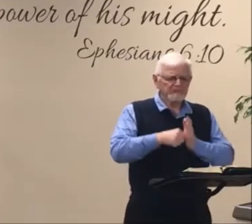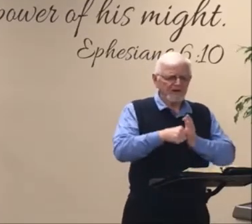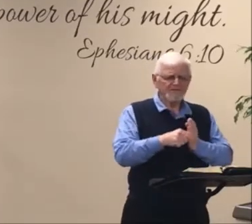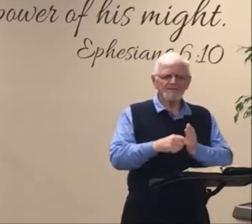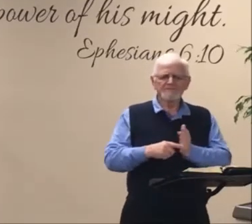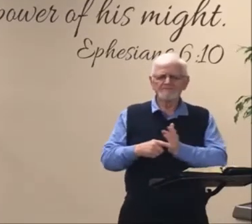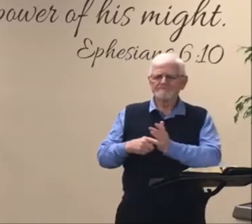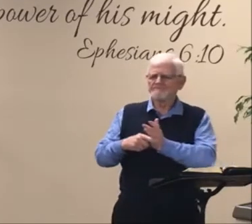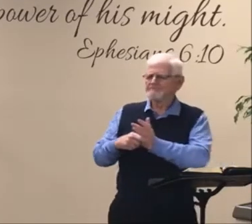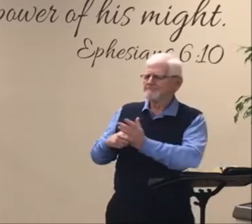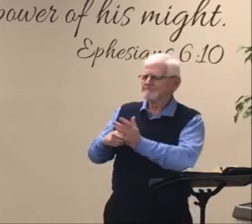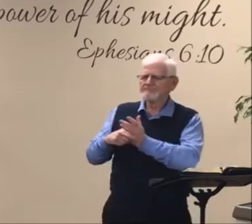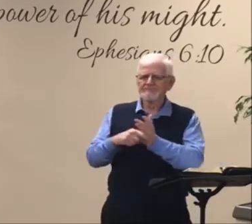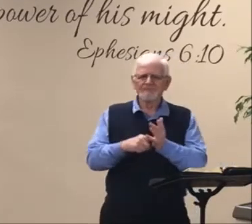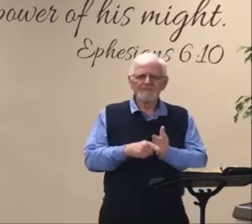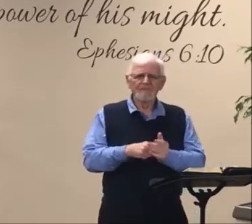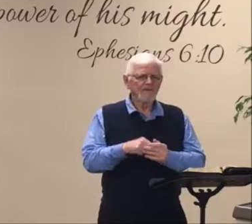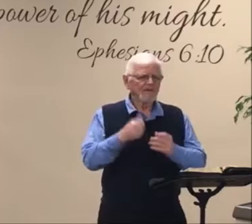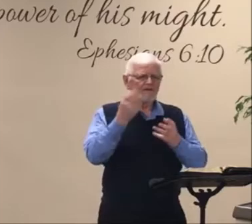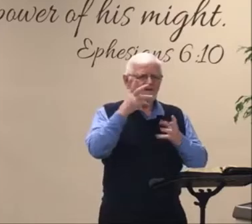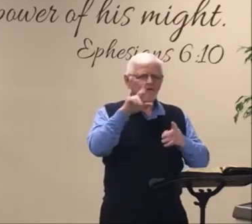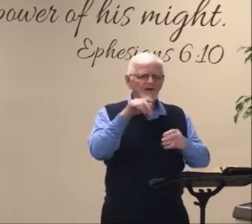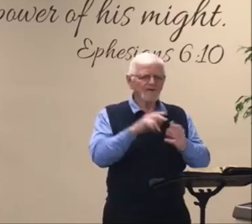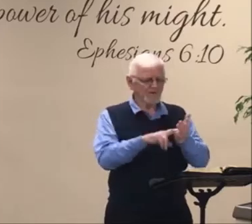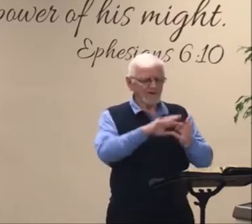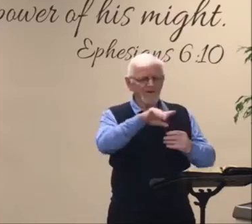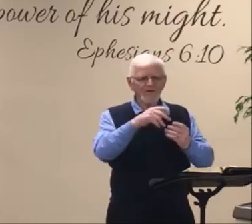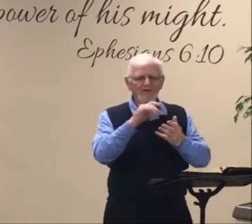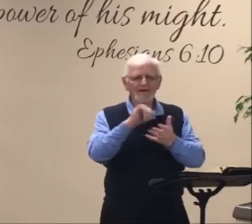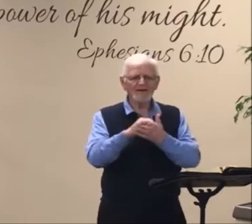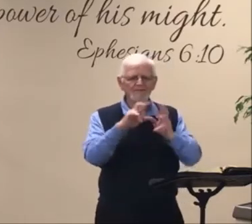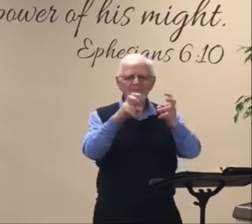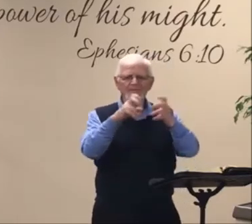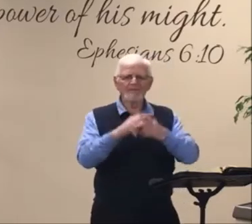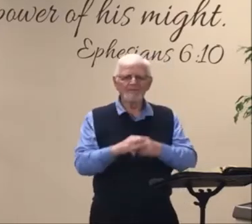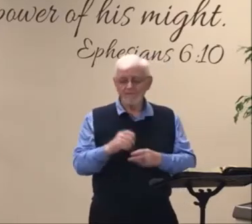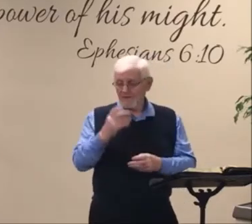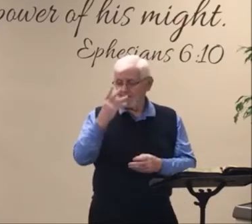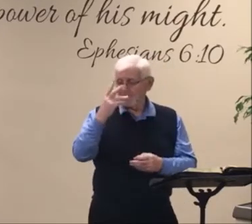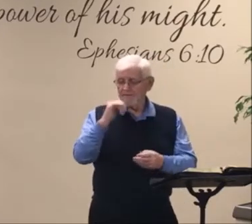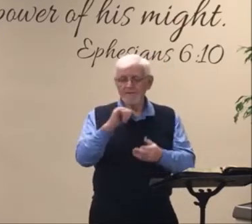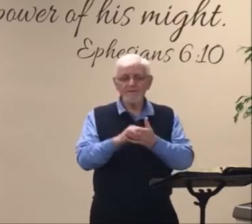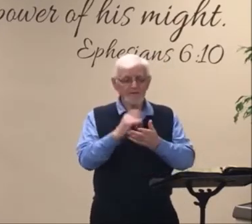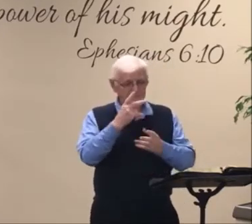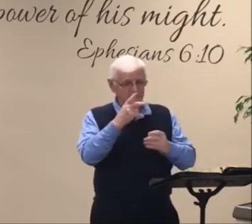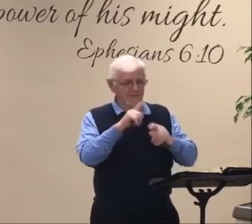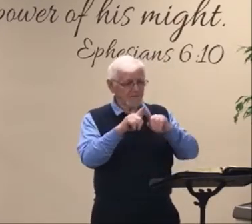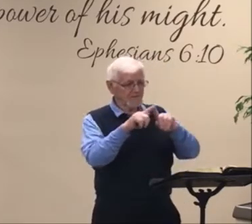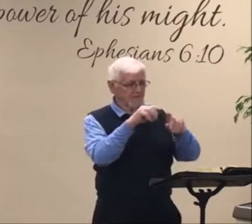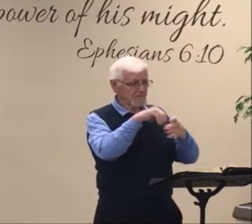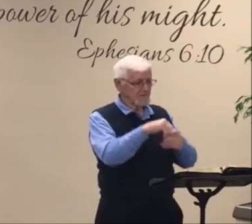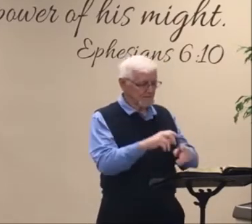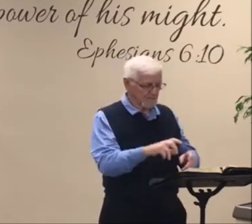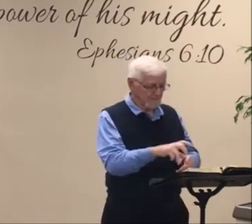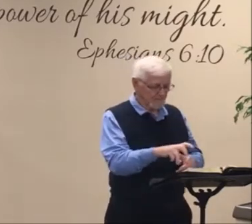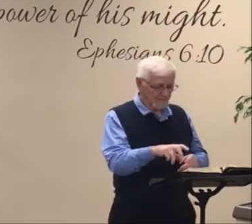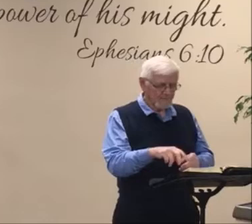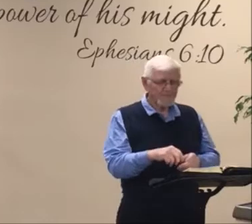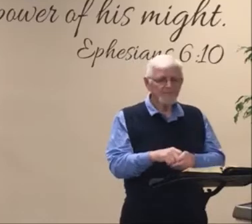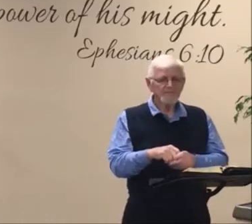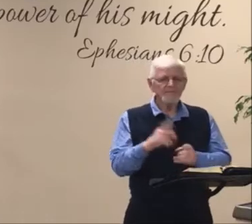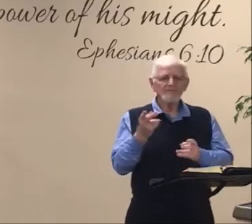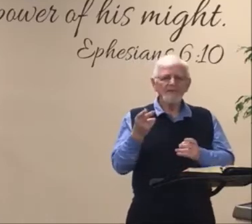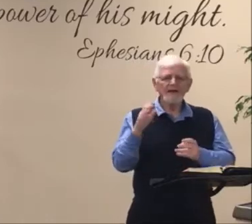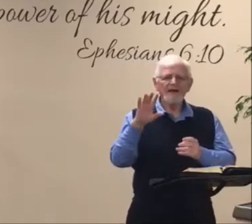show. You say, well, I don't know if I read all that in the text. I know, maybe you see it differently in the text. I have a habit of seeing